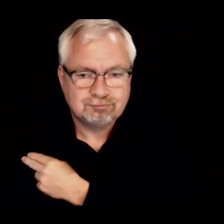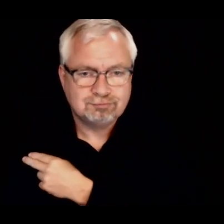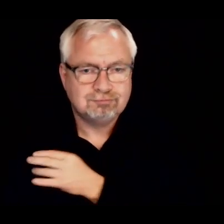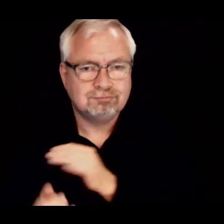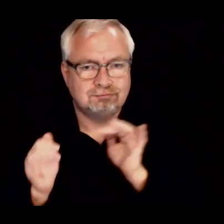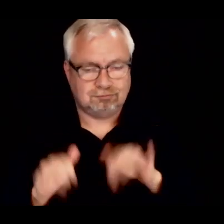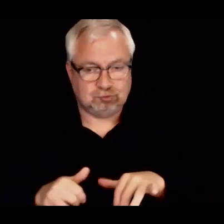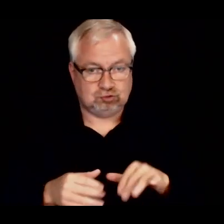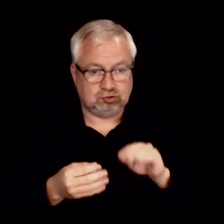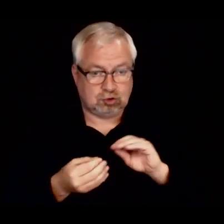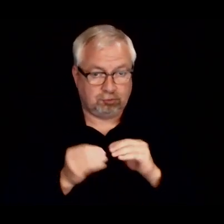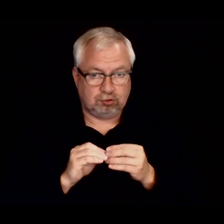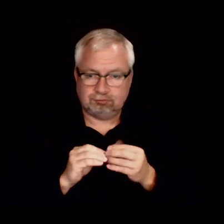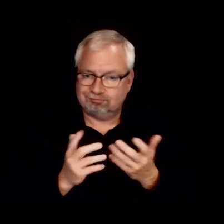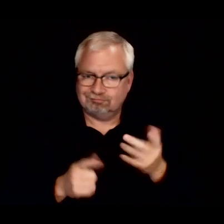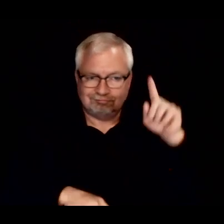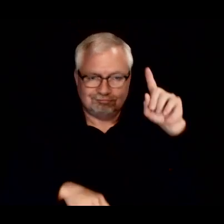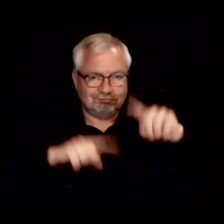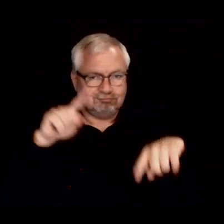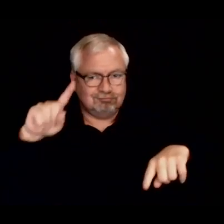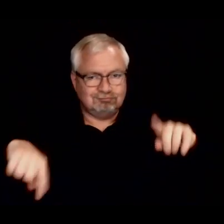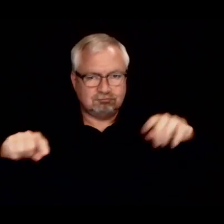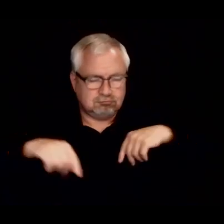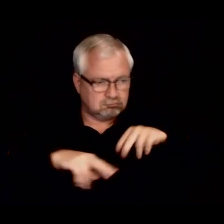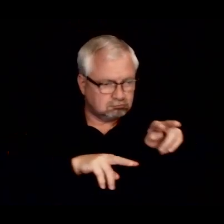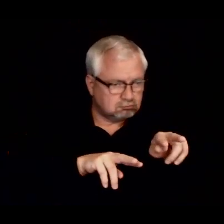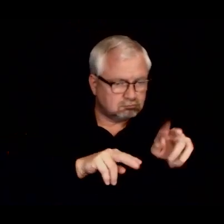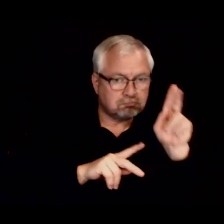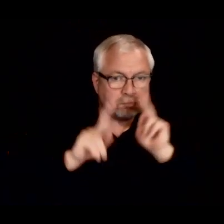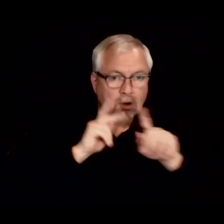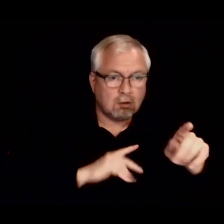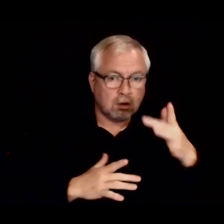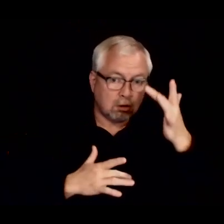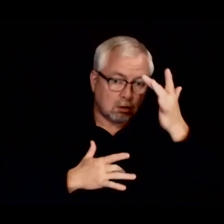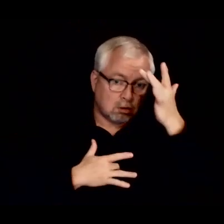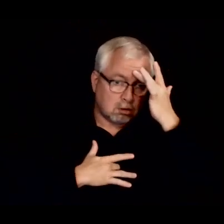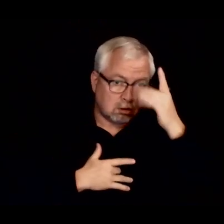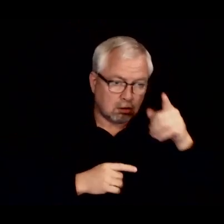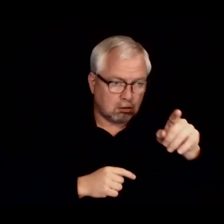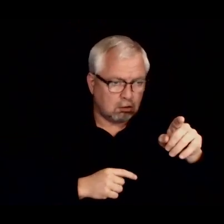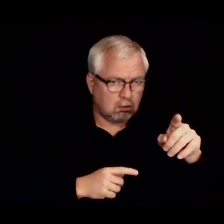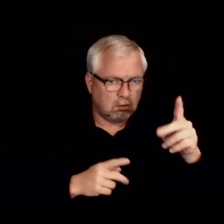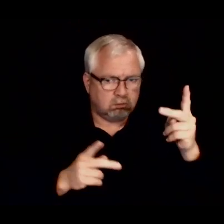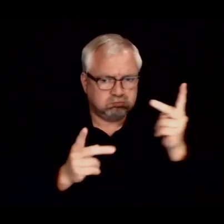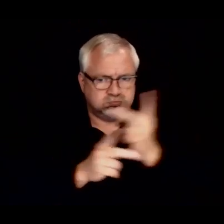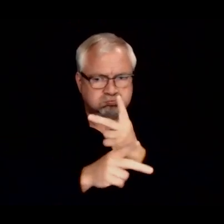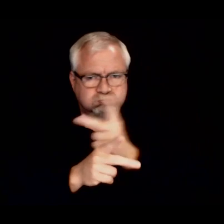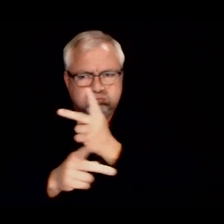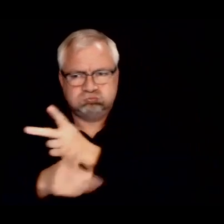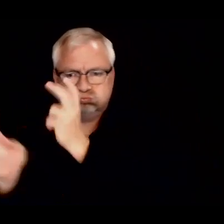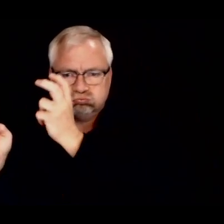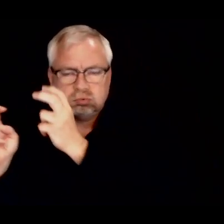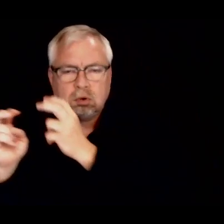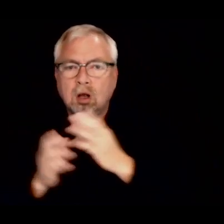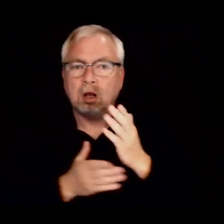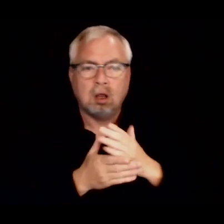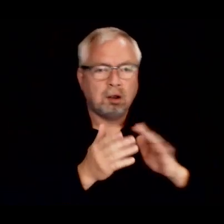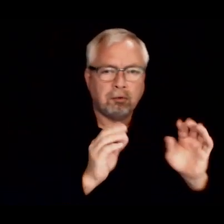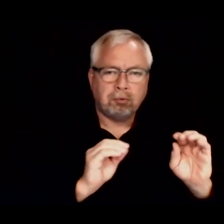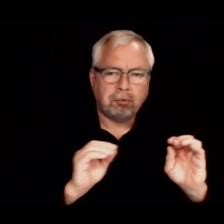out. I do think that while we're encouraged to see the numbers of individuals